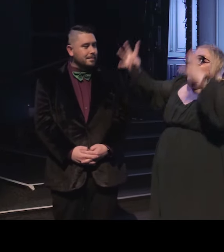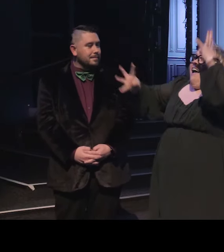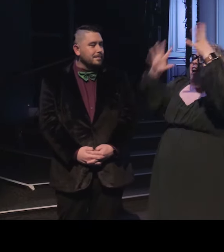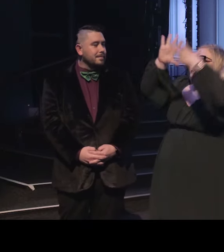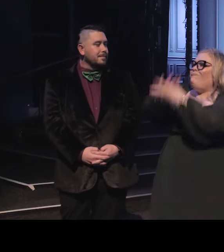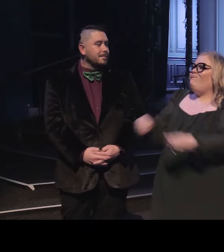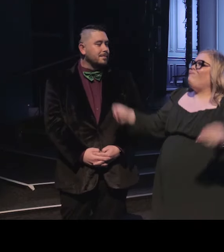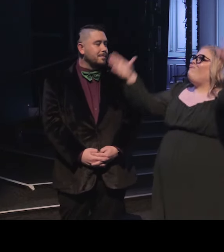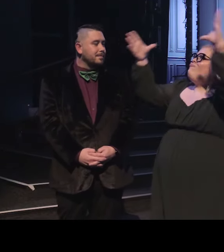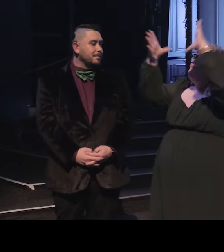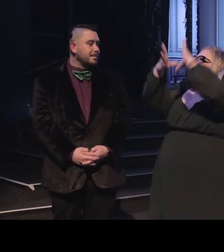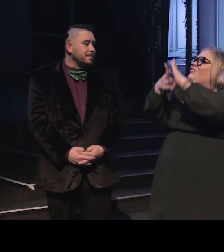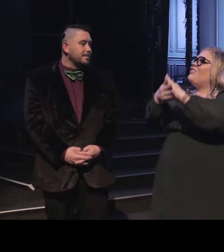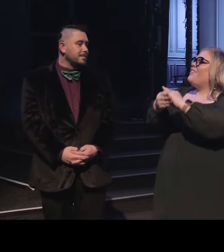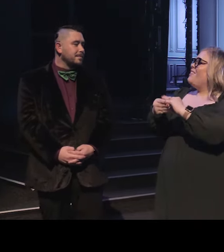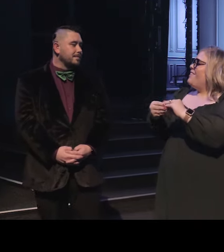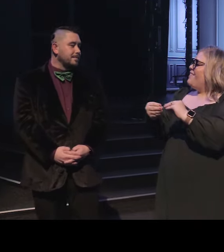Childhood